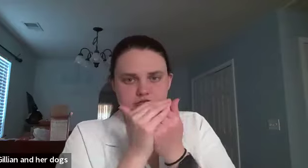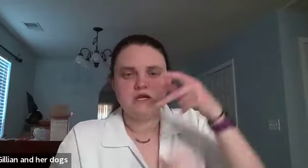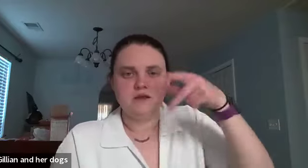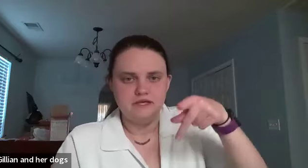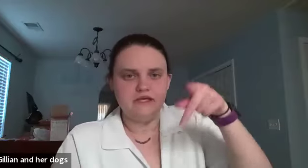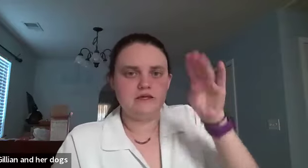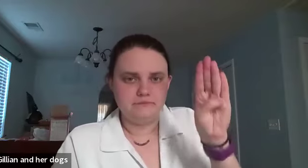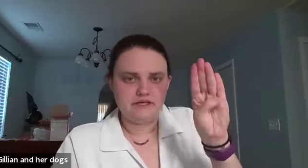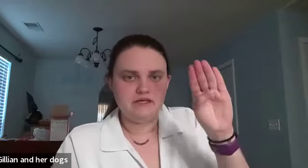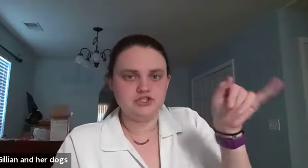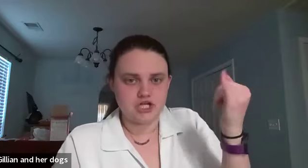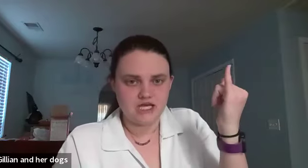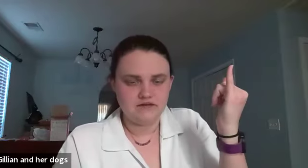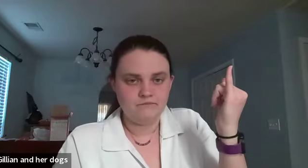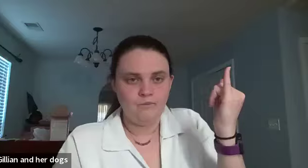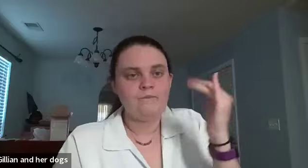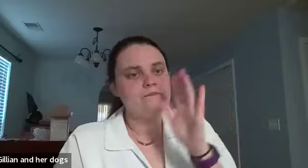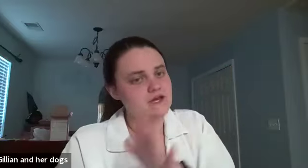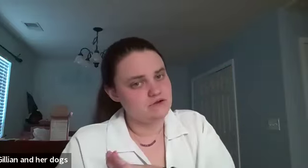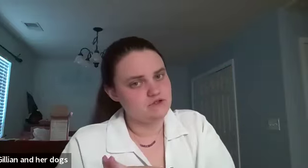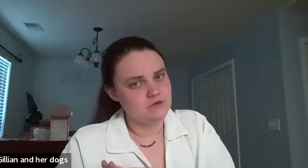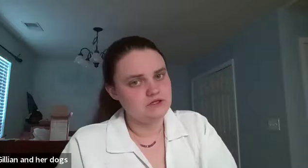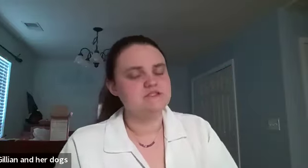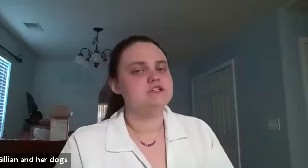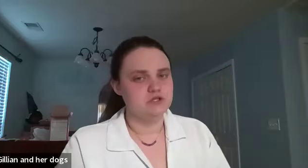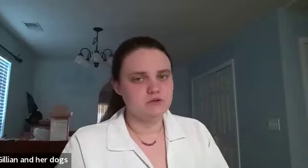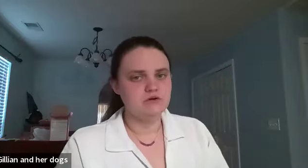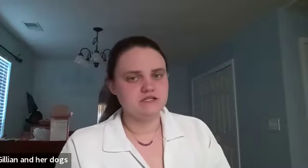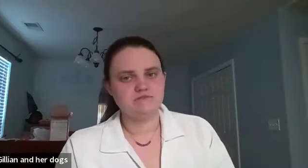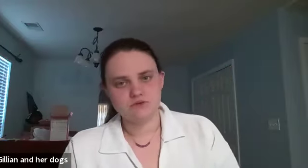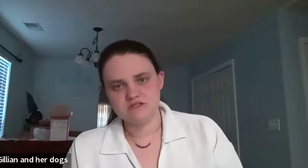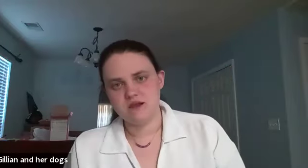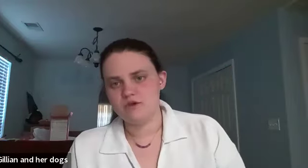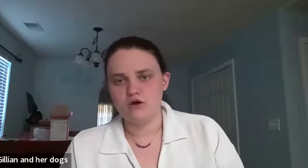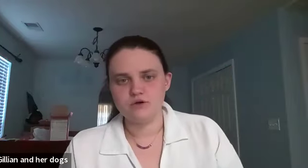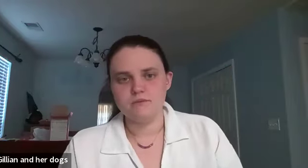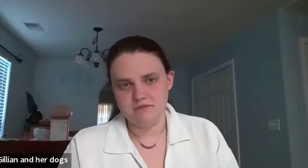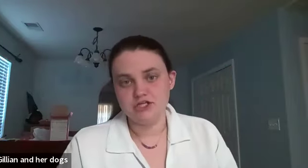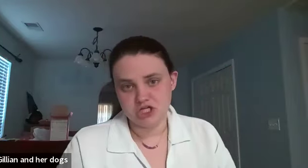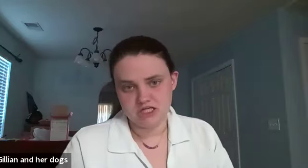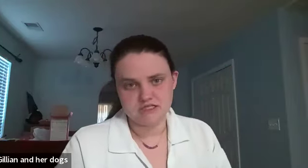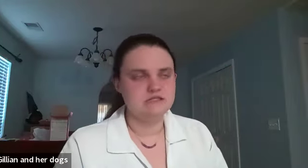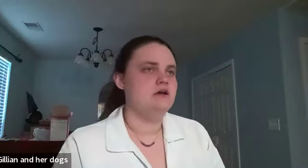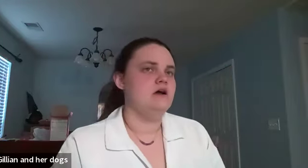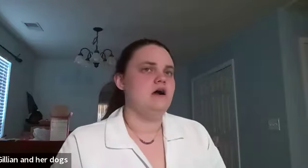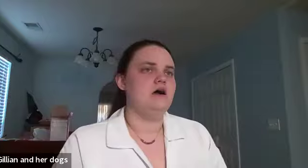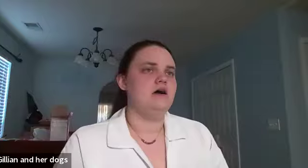sandwich PBJ. That also works too, because most of the time we all know what PB and J is.